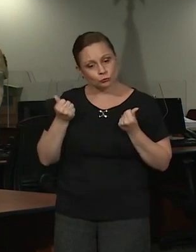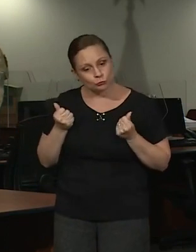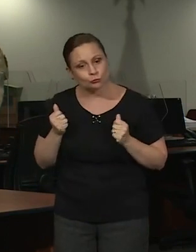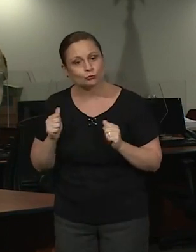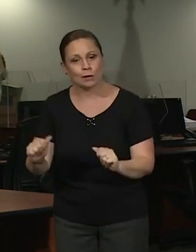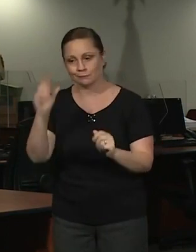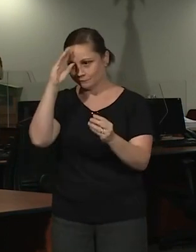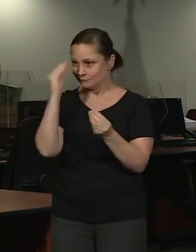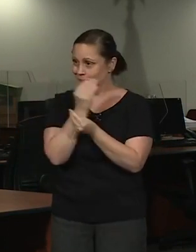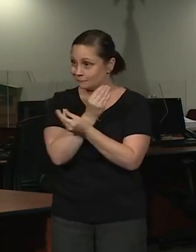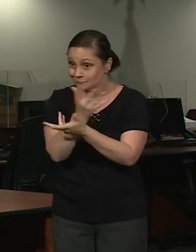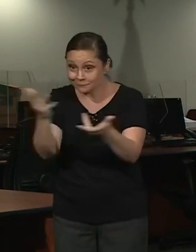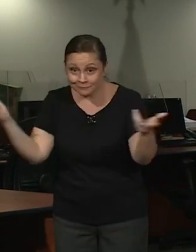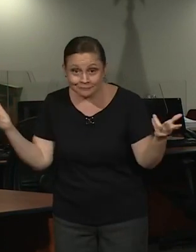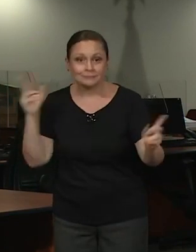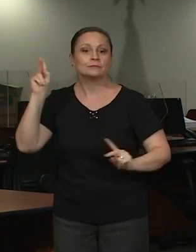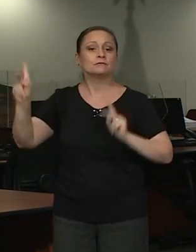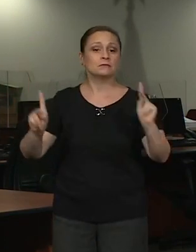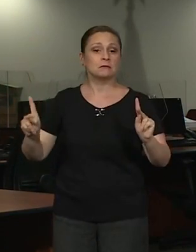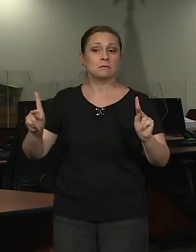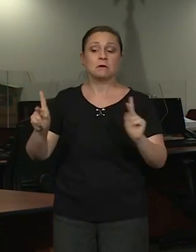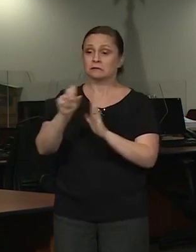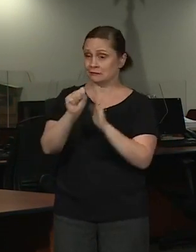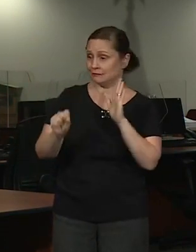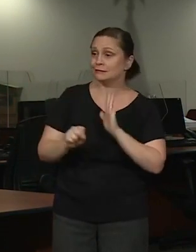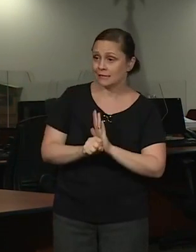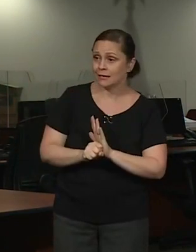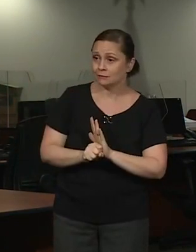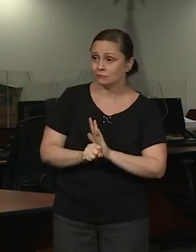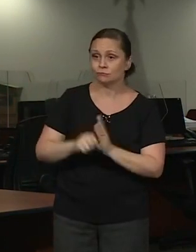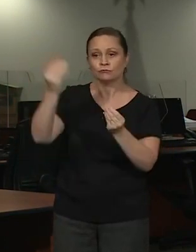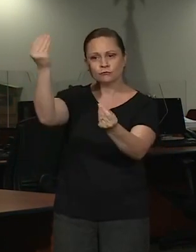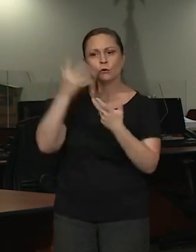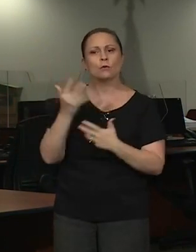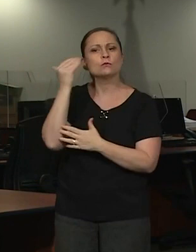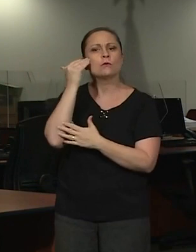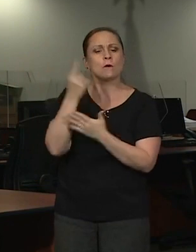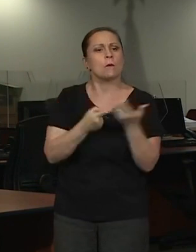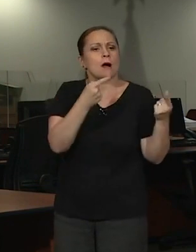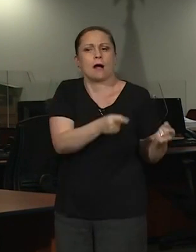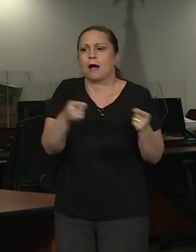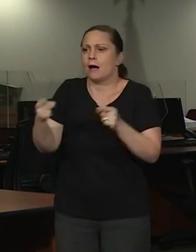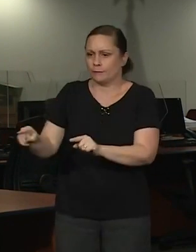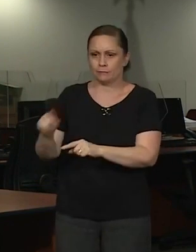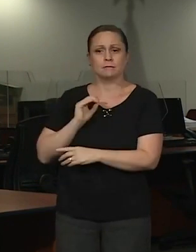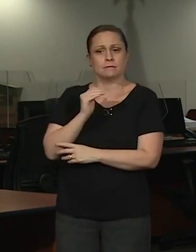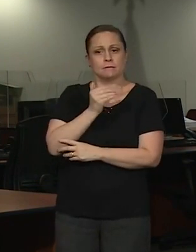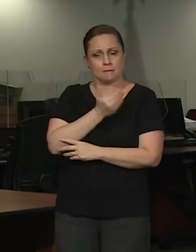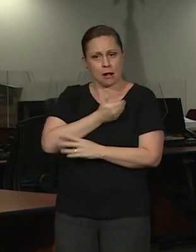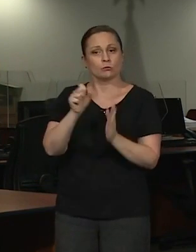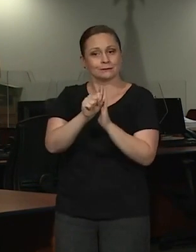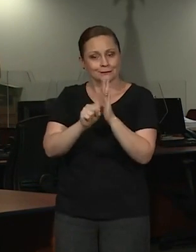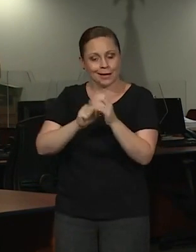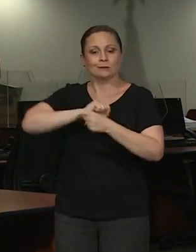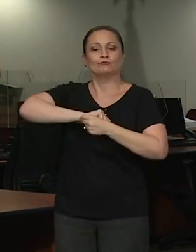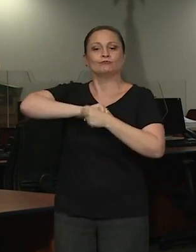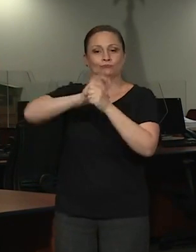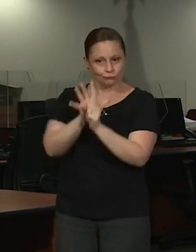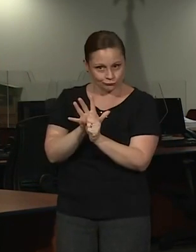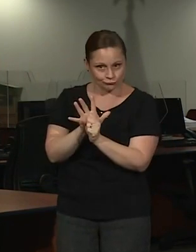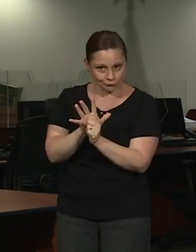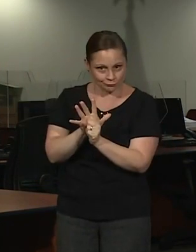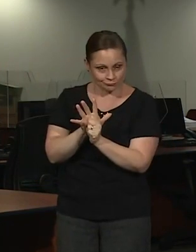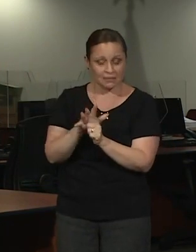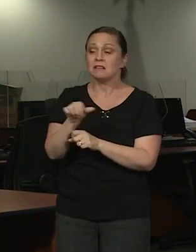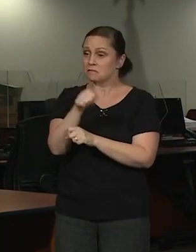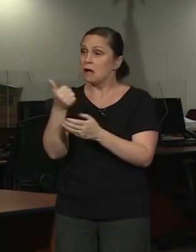you and the people through you, the people of the state, informed of what is happening in our state concerning the coronavirus and other things